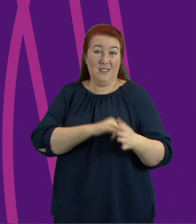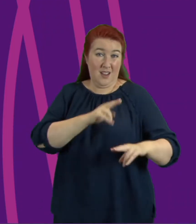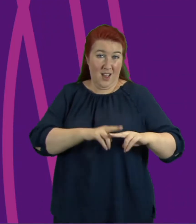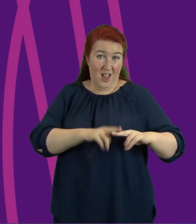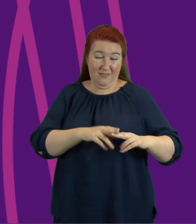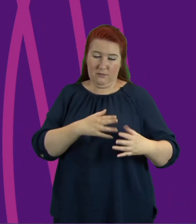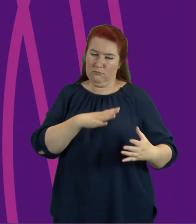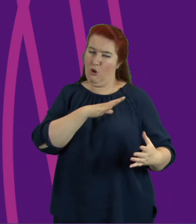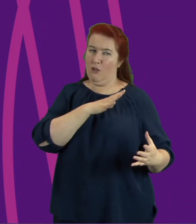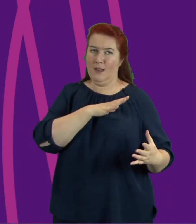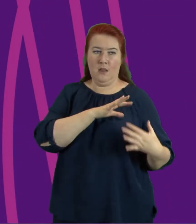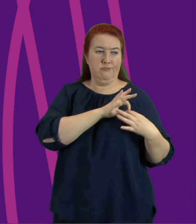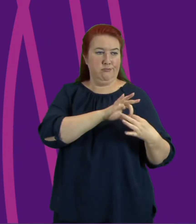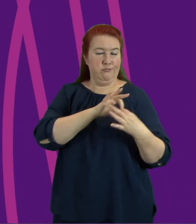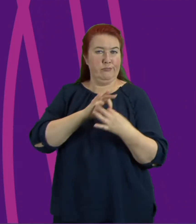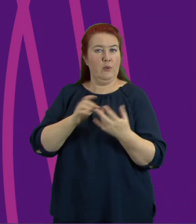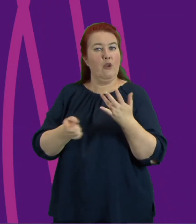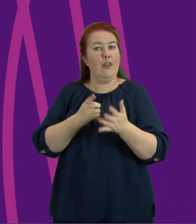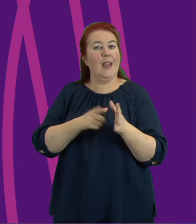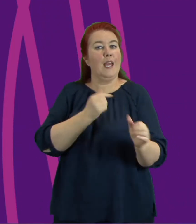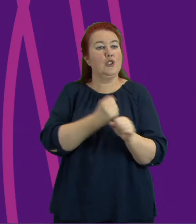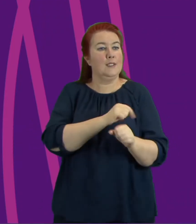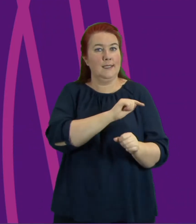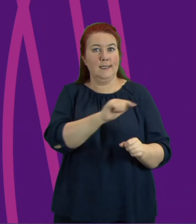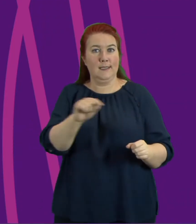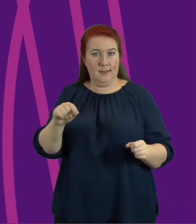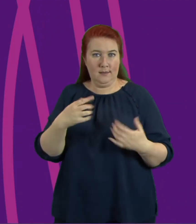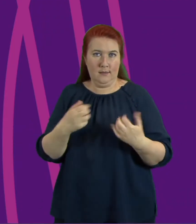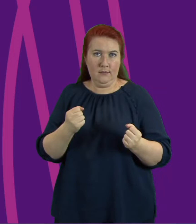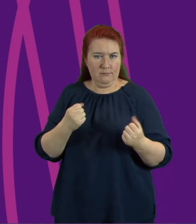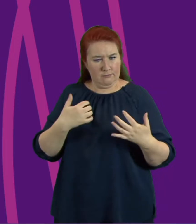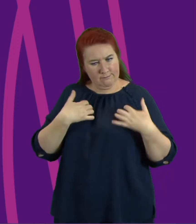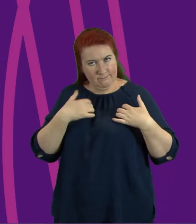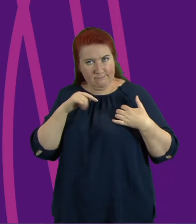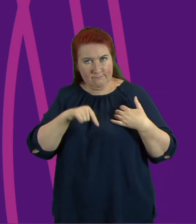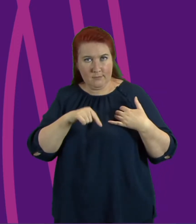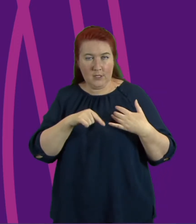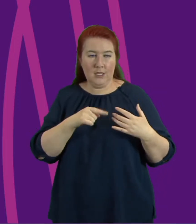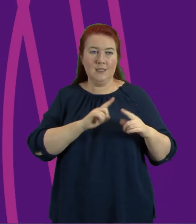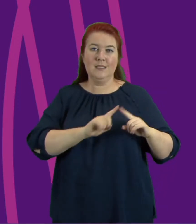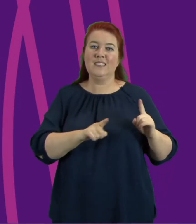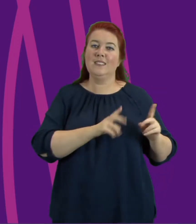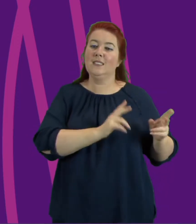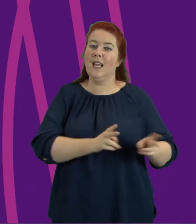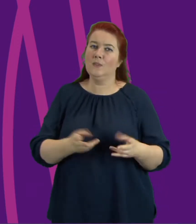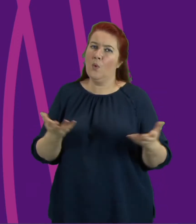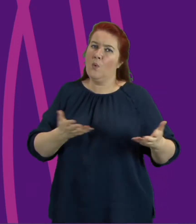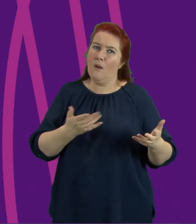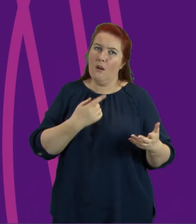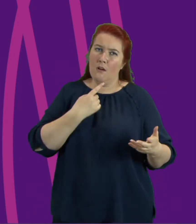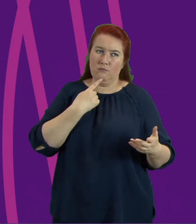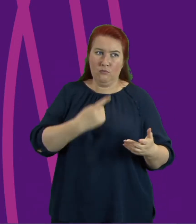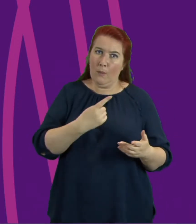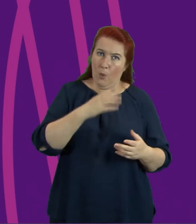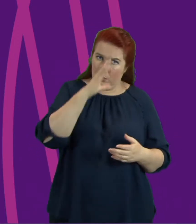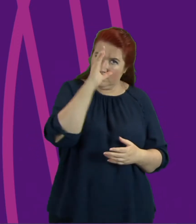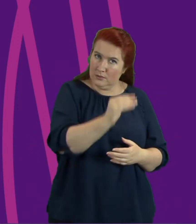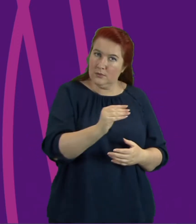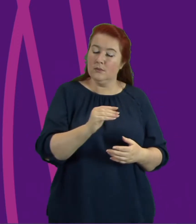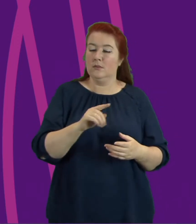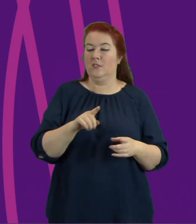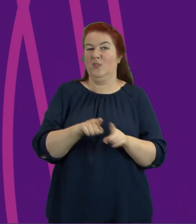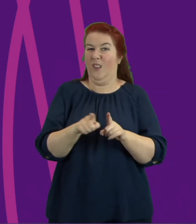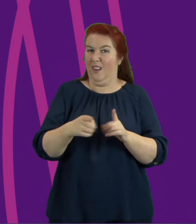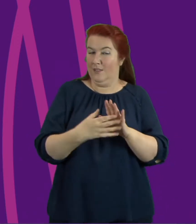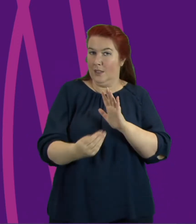other agencies who have an interest and to whom deaths in these various contexts are reported, Health and Safety